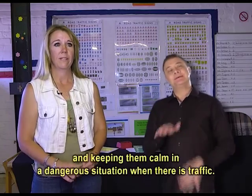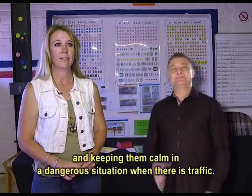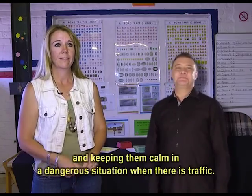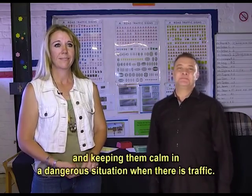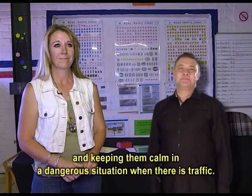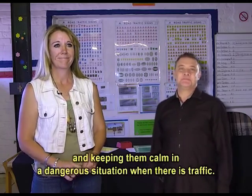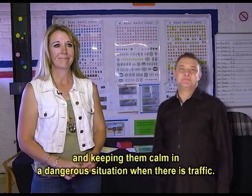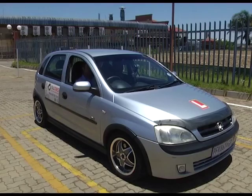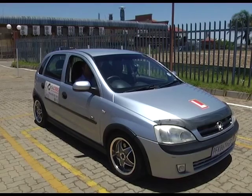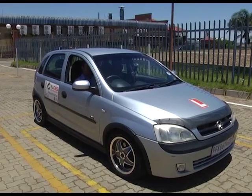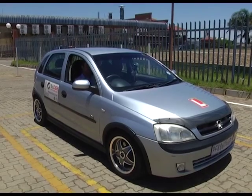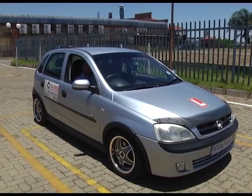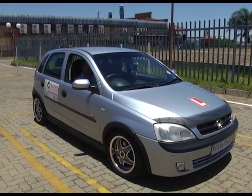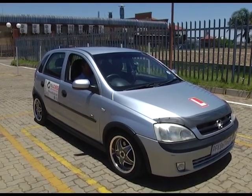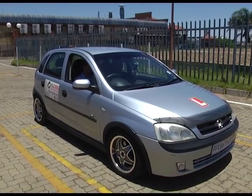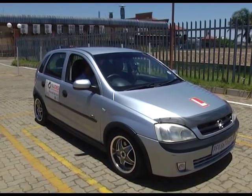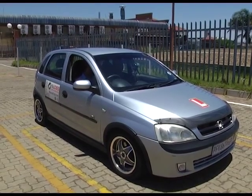when there's traffic.